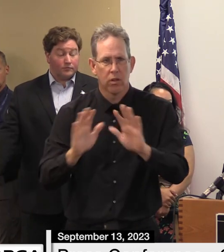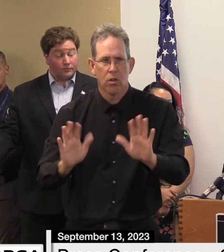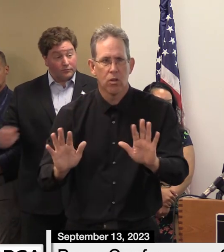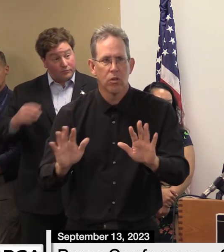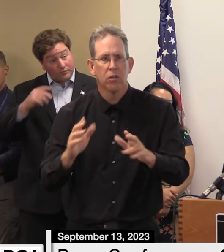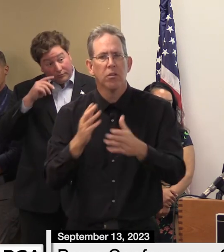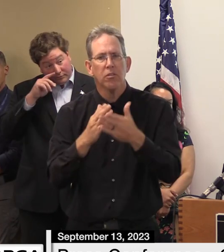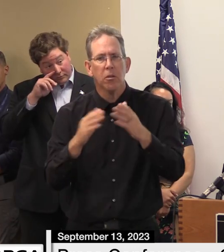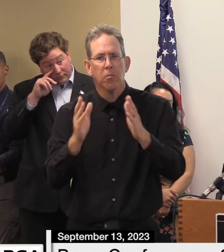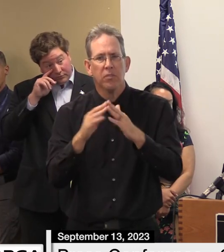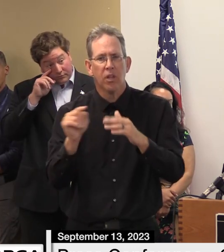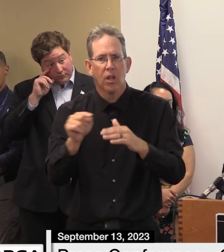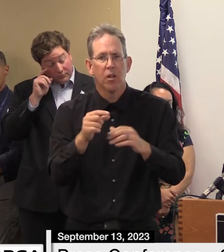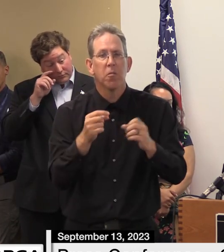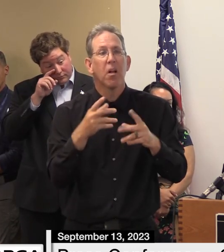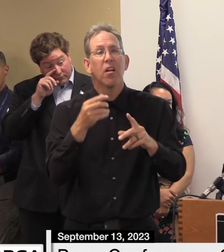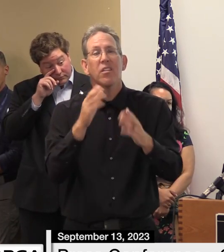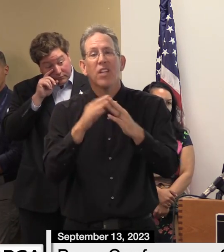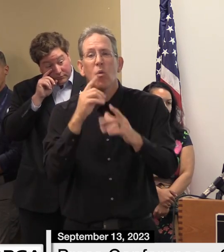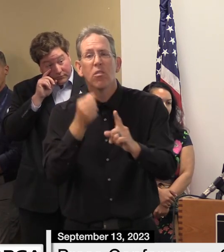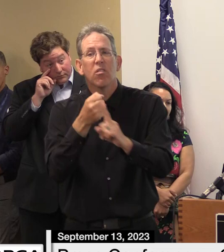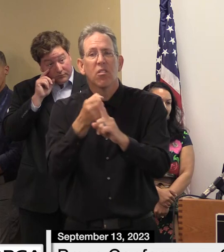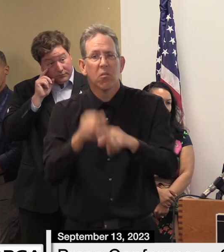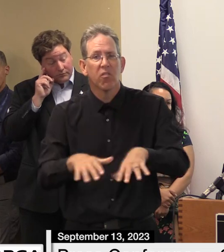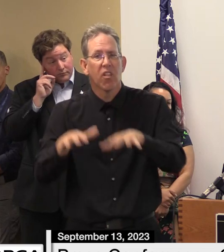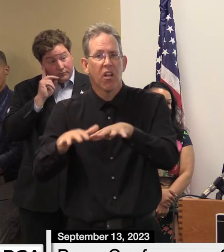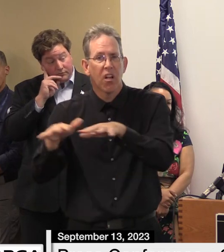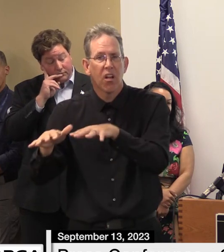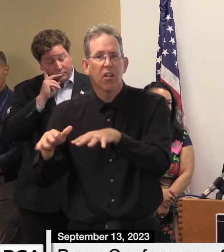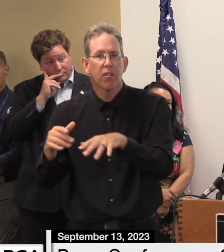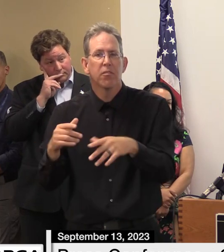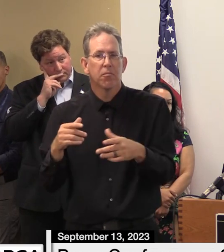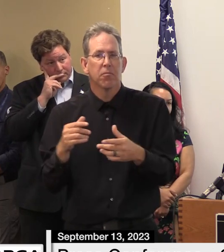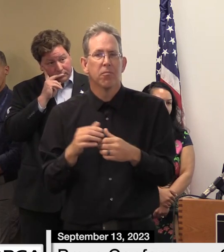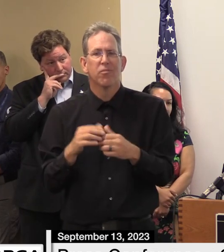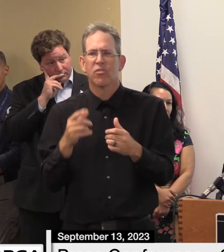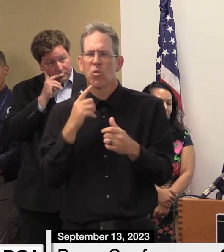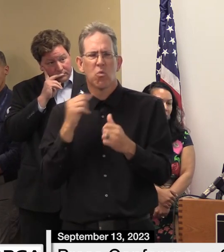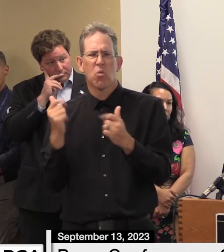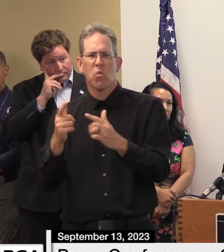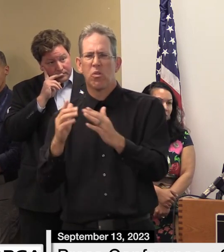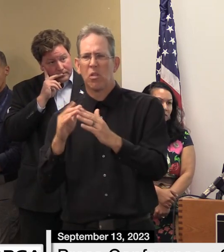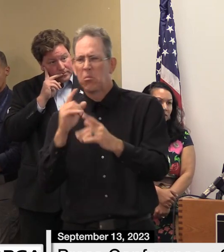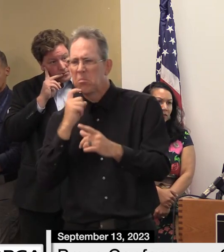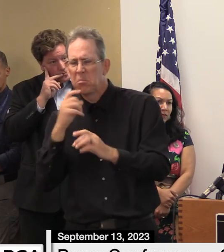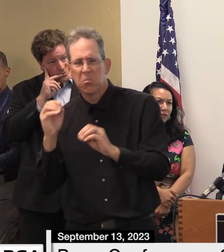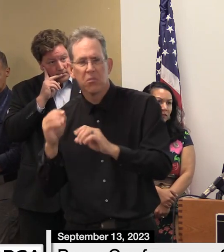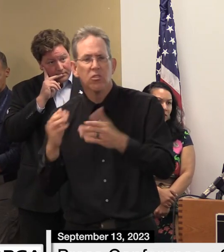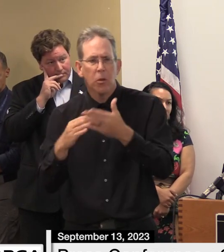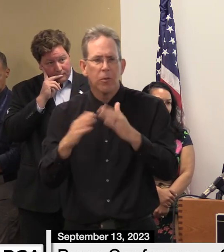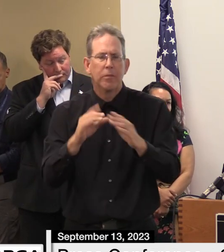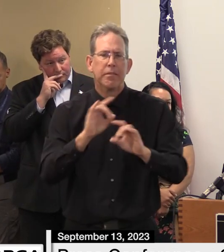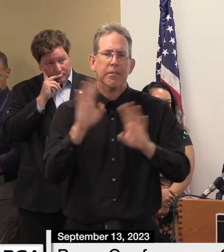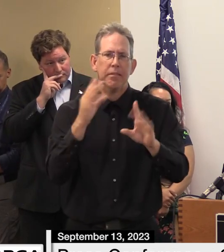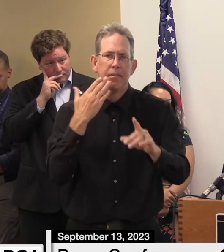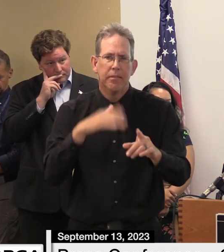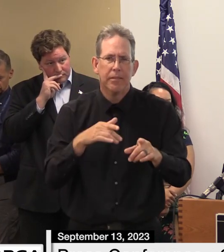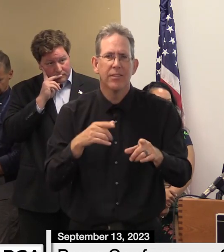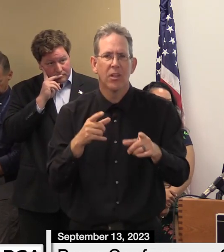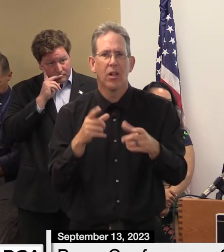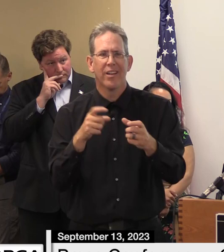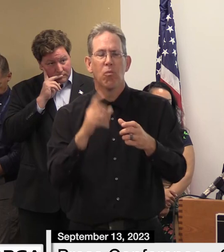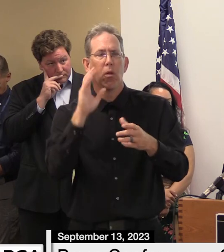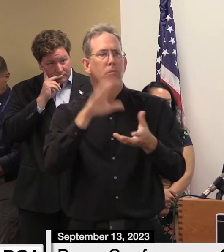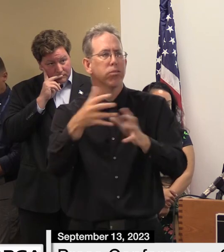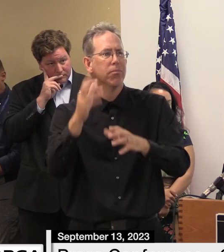them are in floodways, but not all of them. And there's ways to mitigate that as well. And those are the conversations we're going to